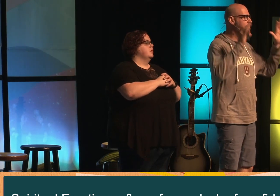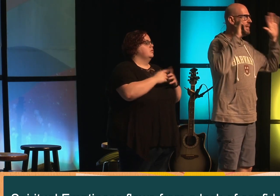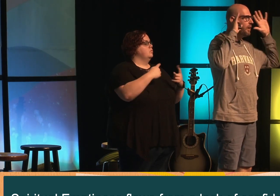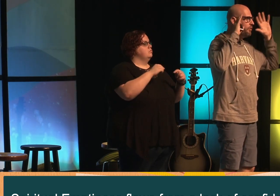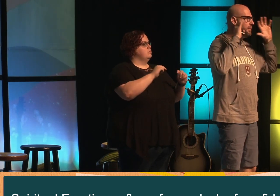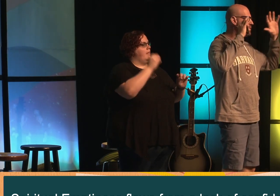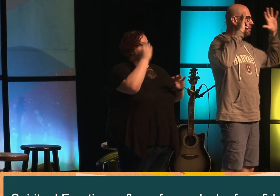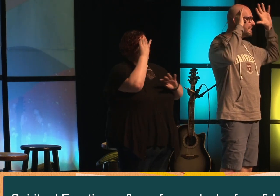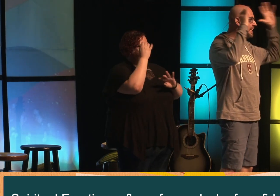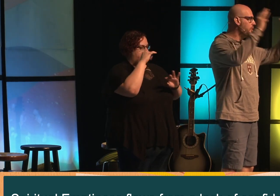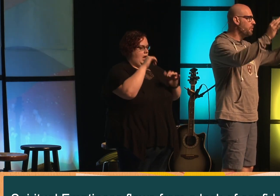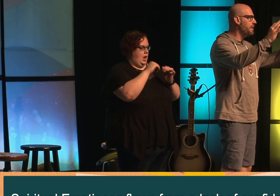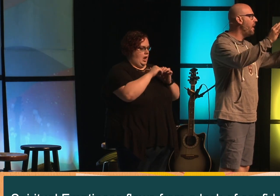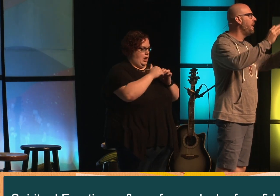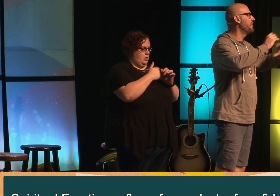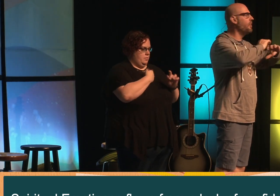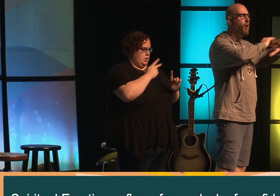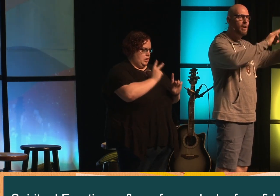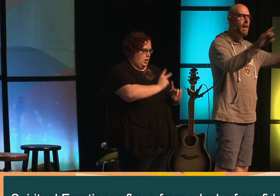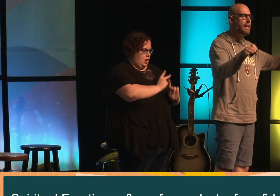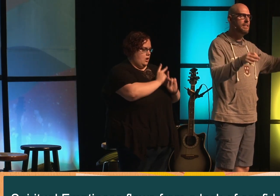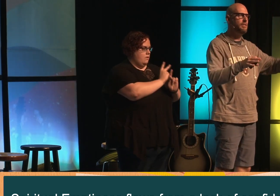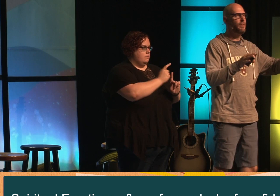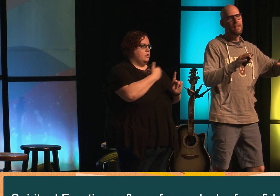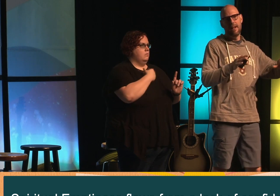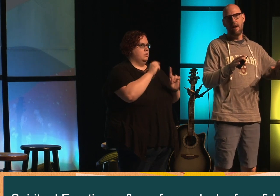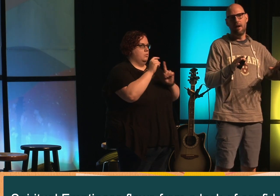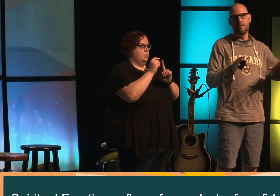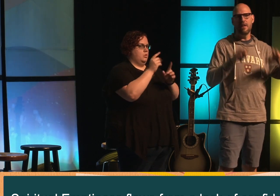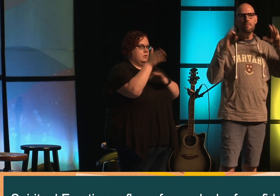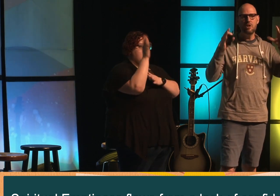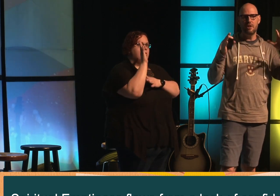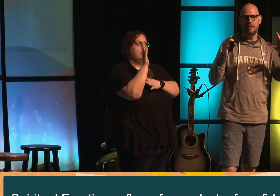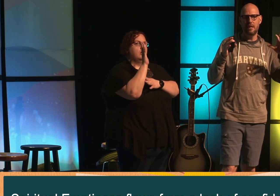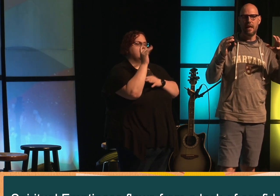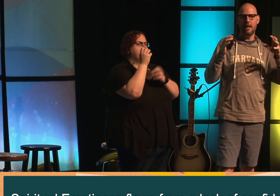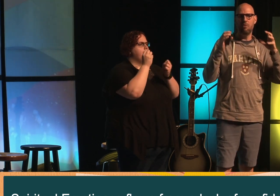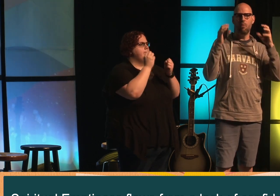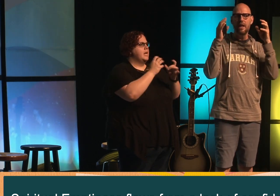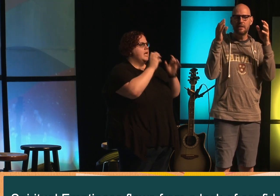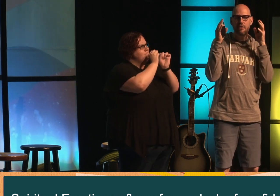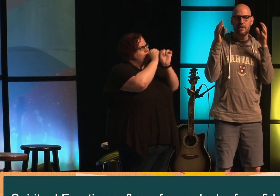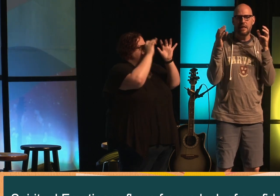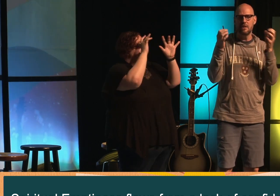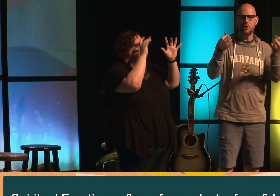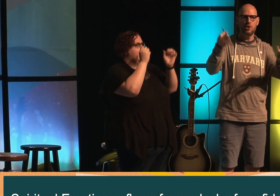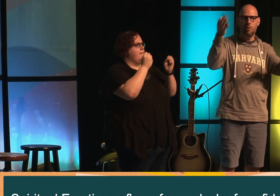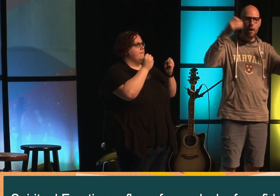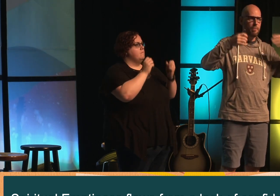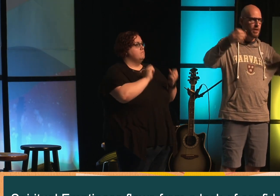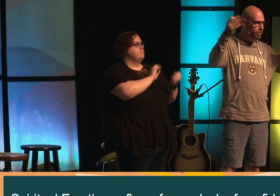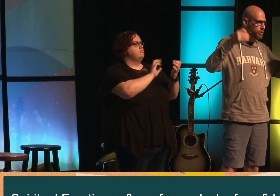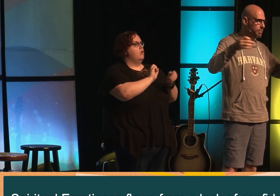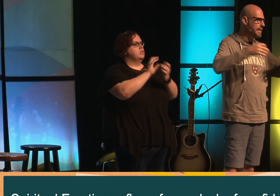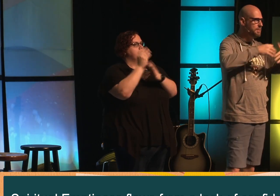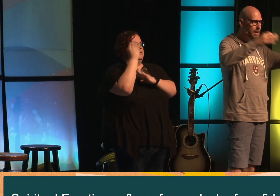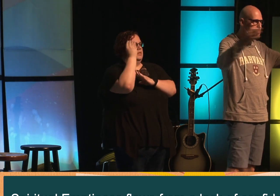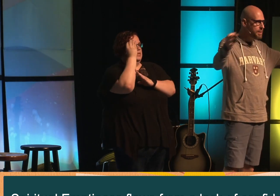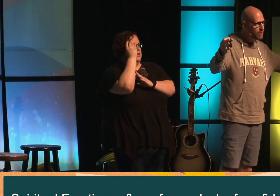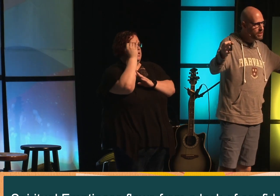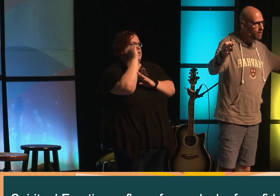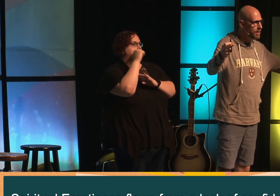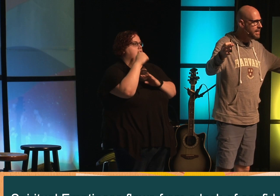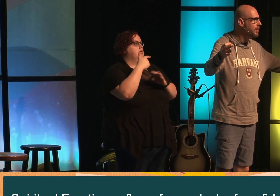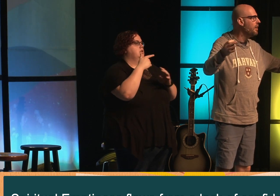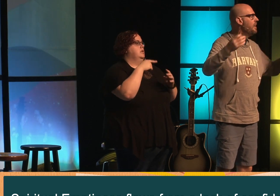how can we be careful? Because when I say the word God, there's all kinds of images and ways of thinking that show up in the room. Like as